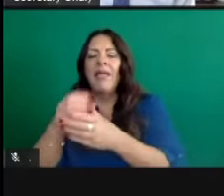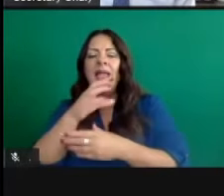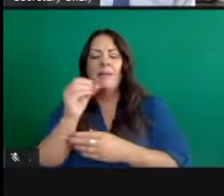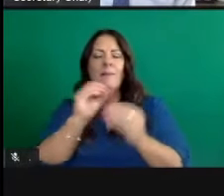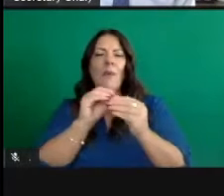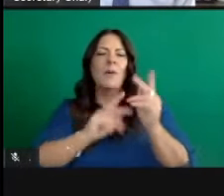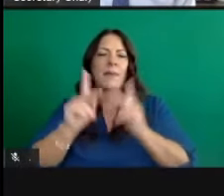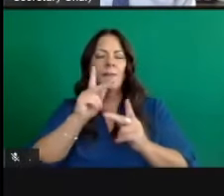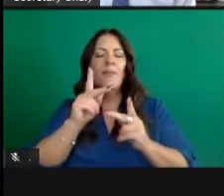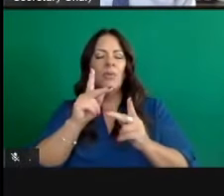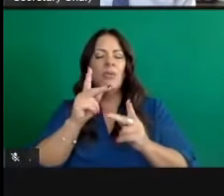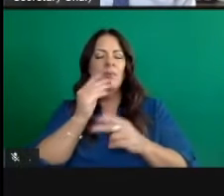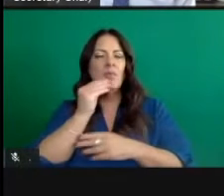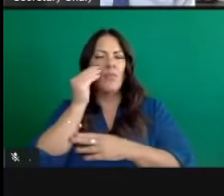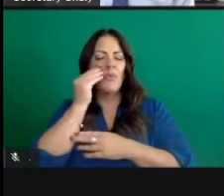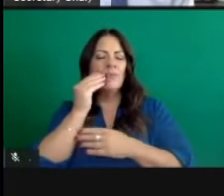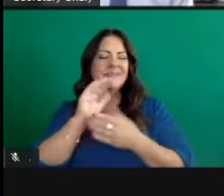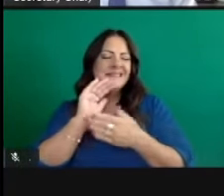to.